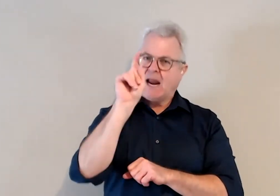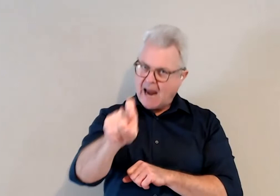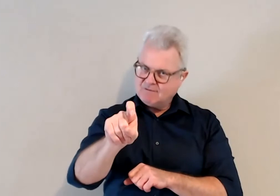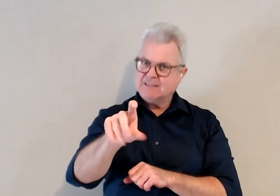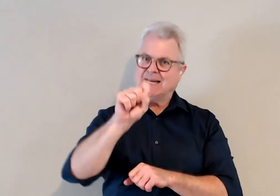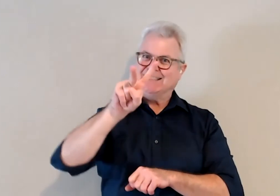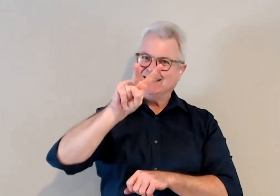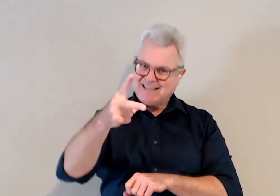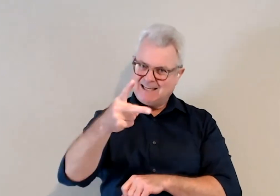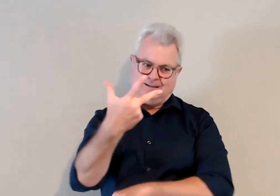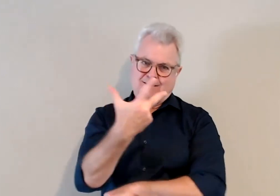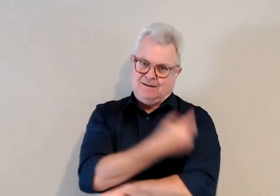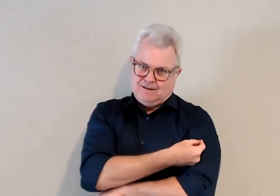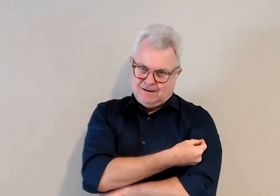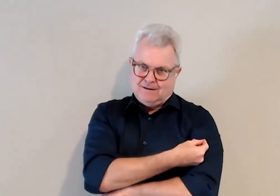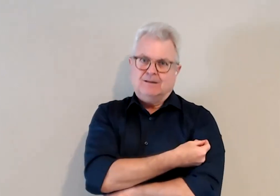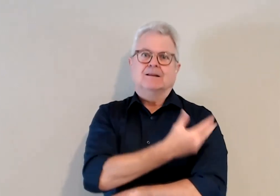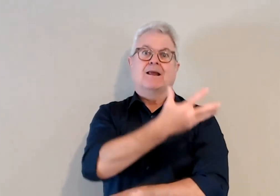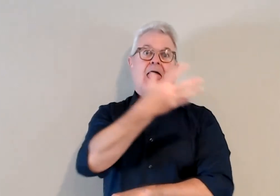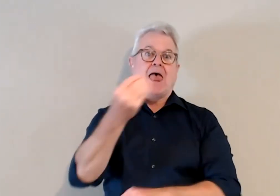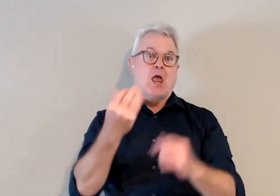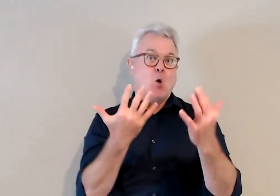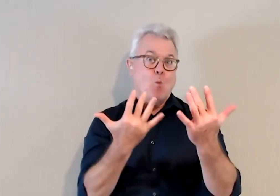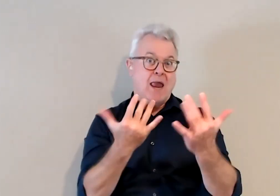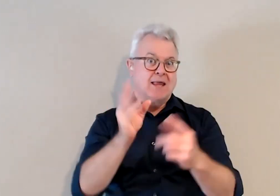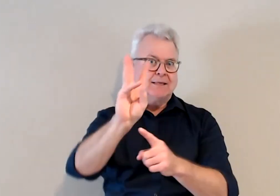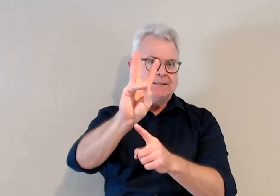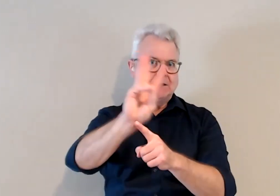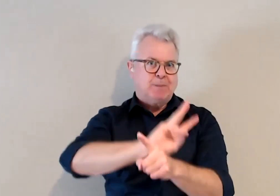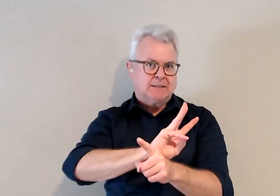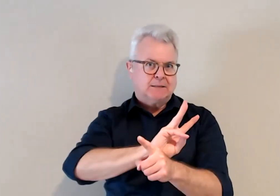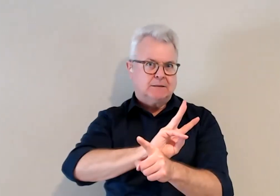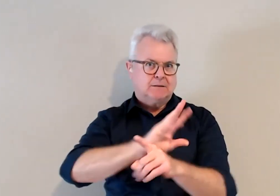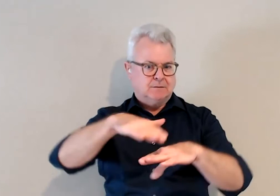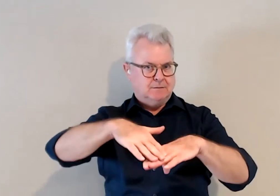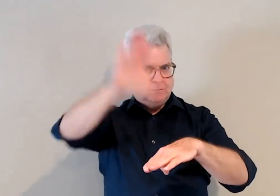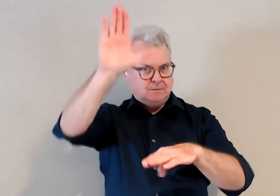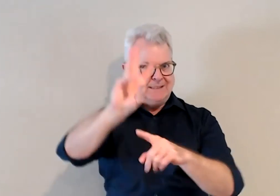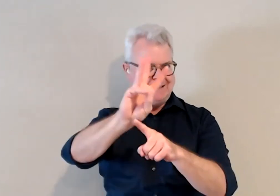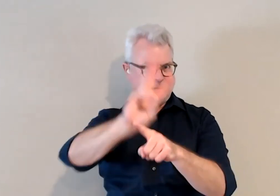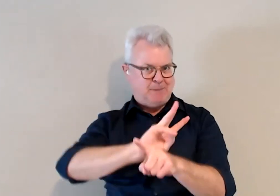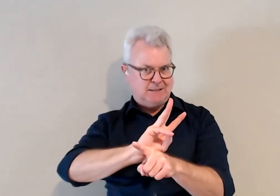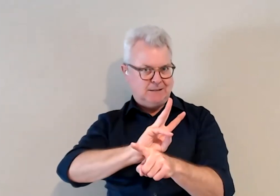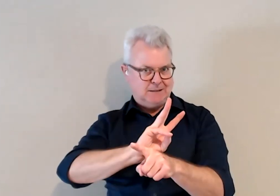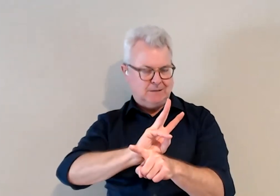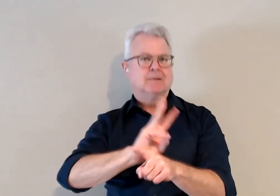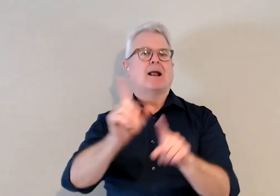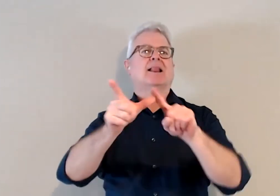vaccinated. You would not be eligible to get the booster. In order to get the booster, you must have a total of 2